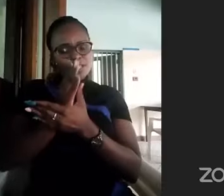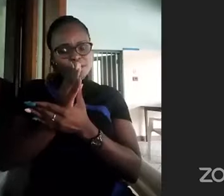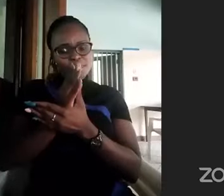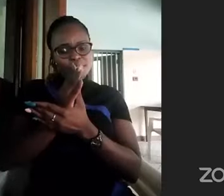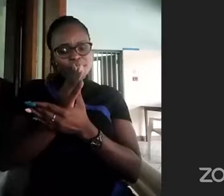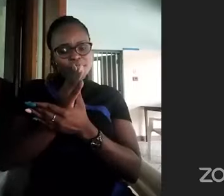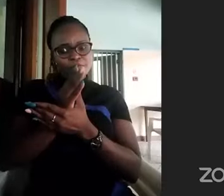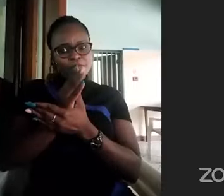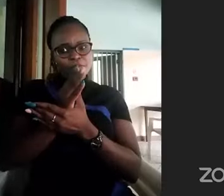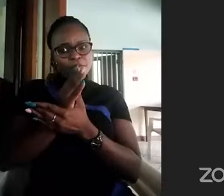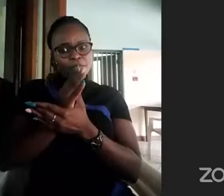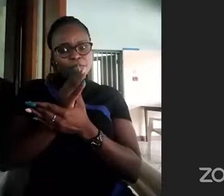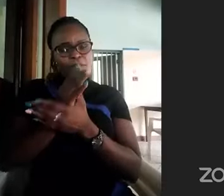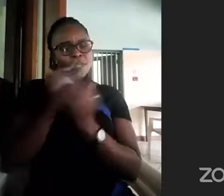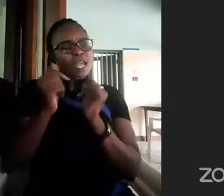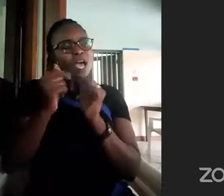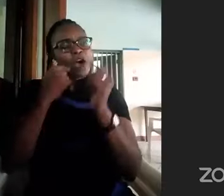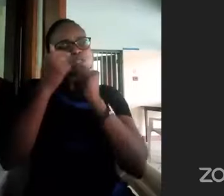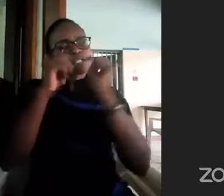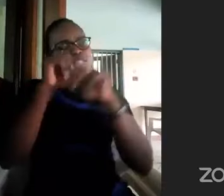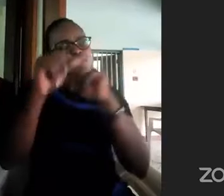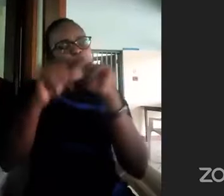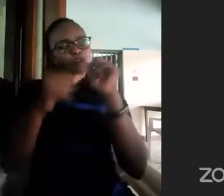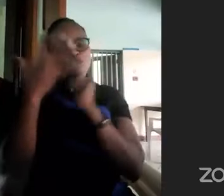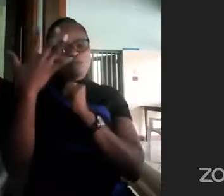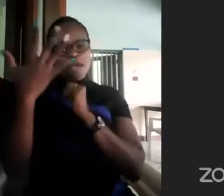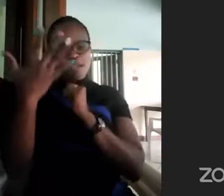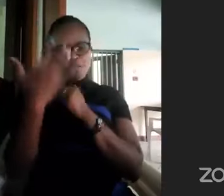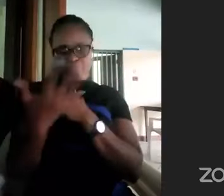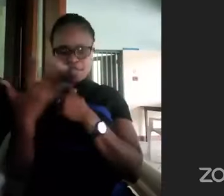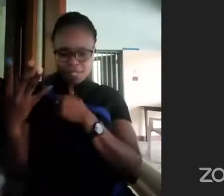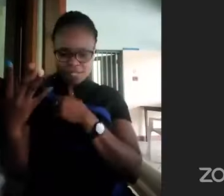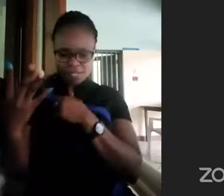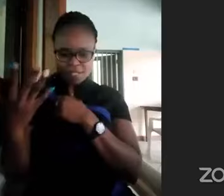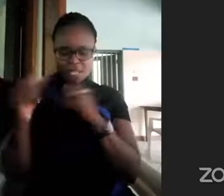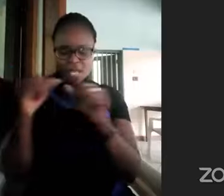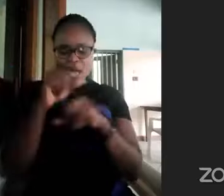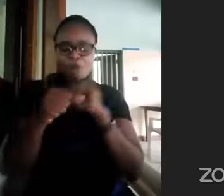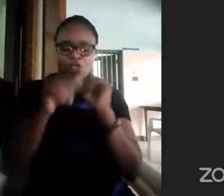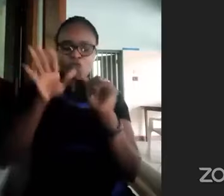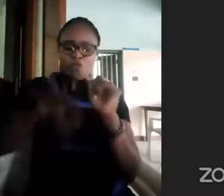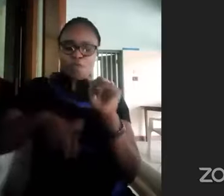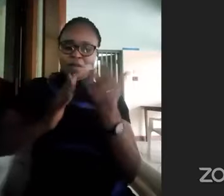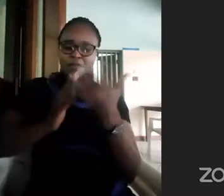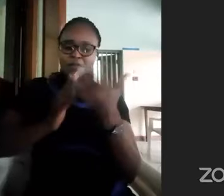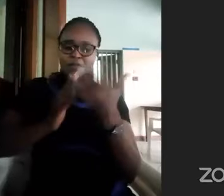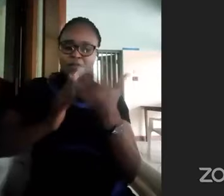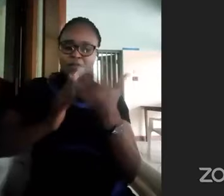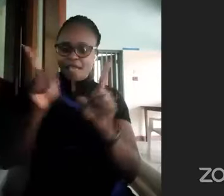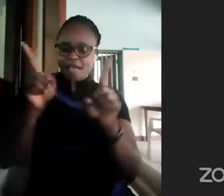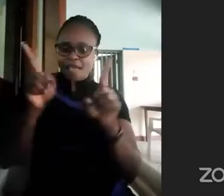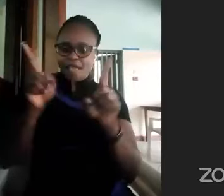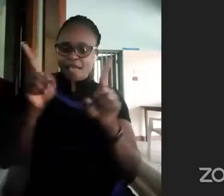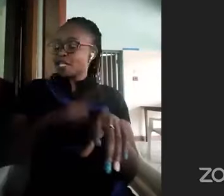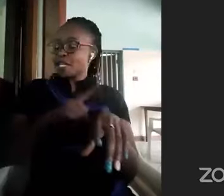barriers that have been hindering our women and girls mostly, but at the same time, I'll try to highlight some of the opportunities that we've had, or let me